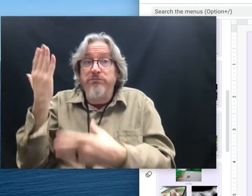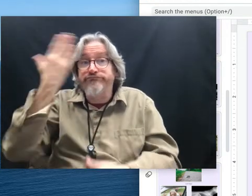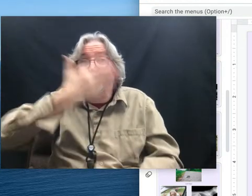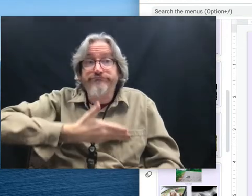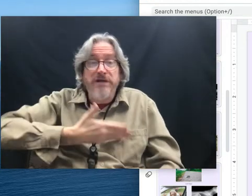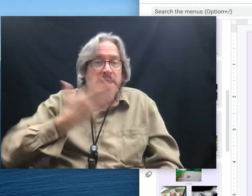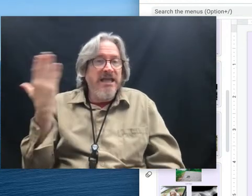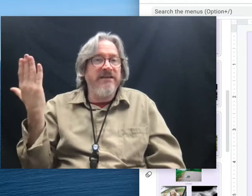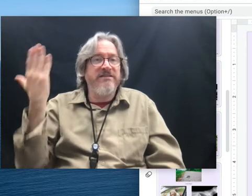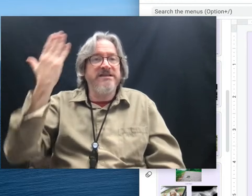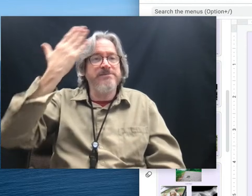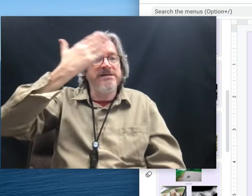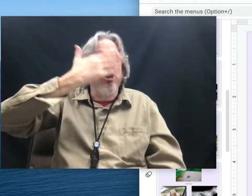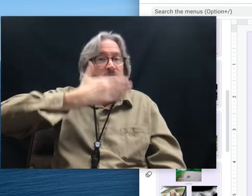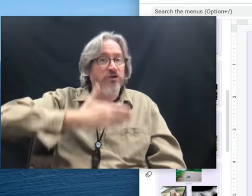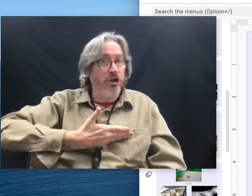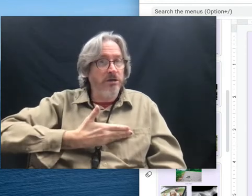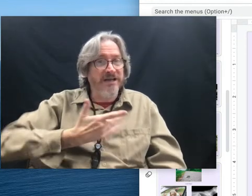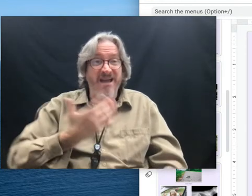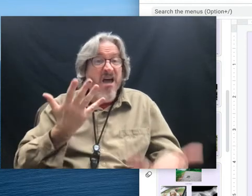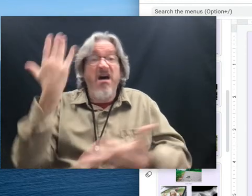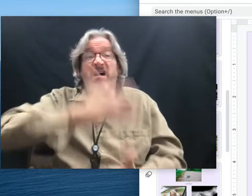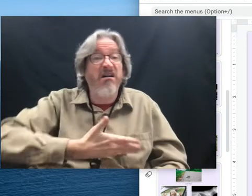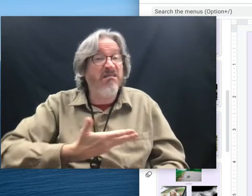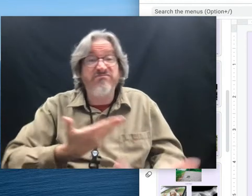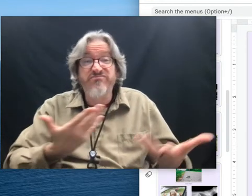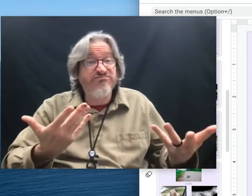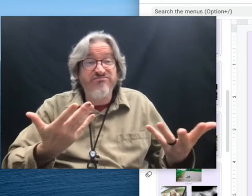busy. This means overlook. Like,